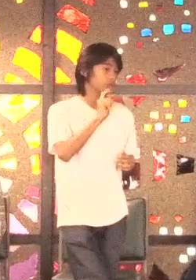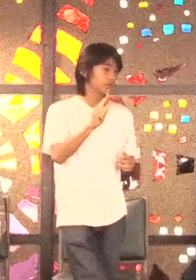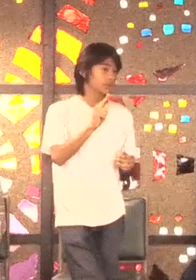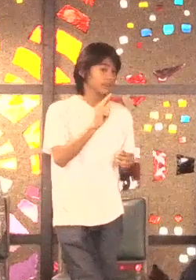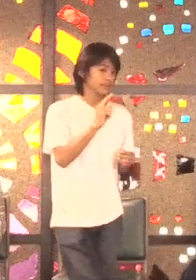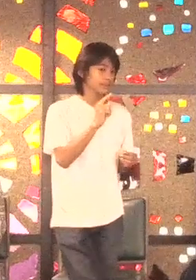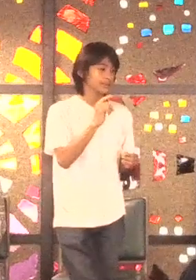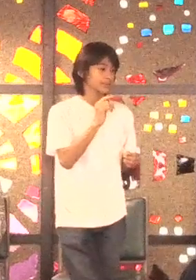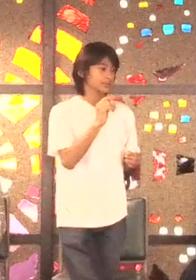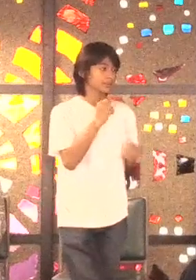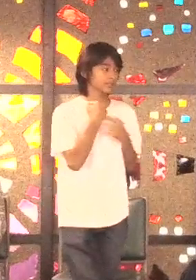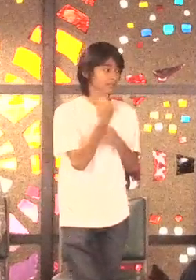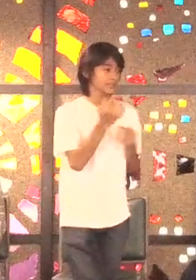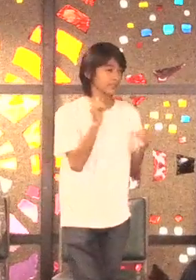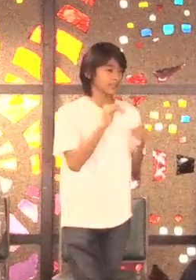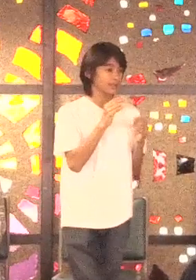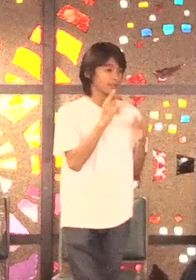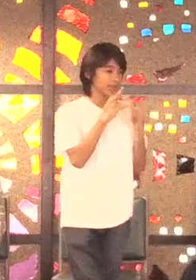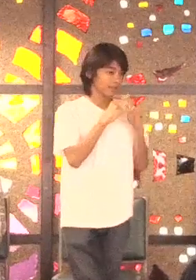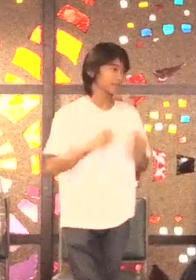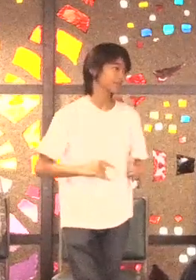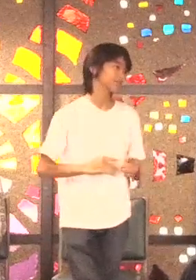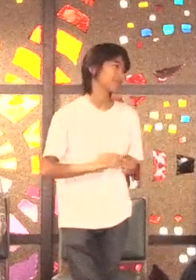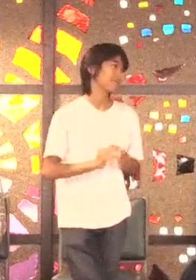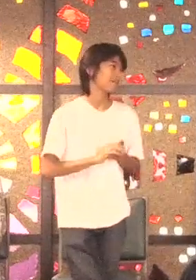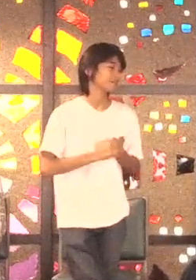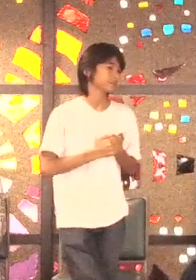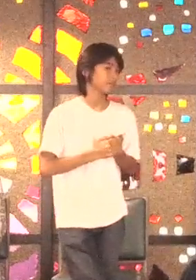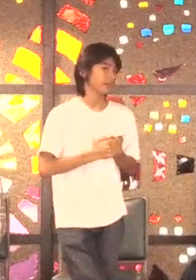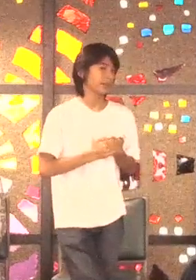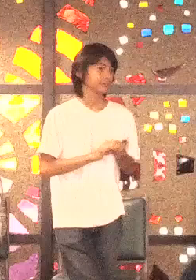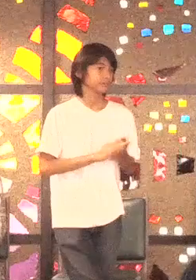as well. Since like a camp.